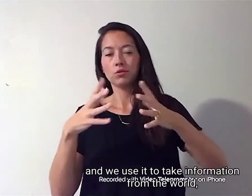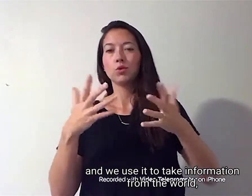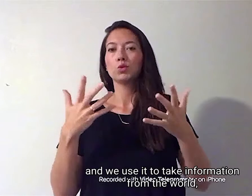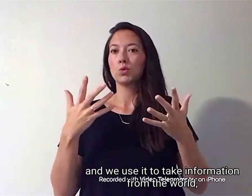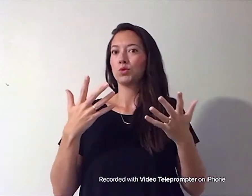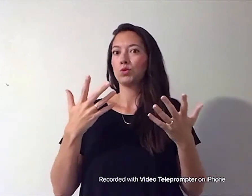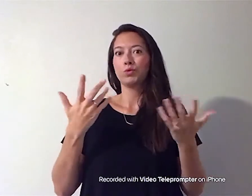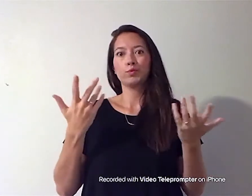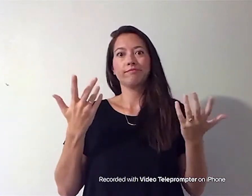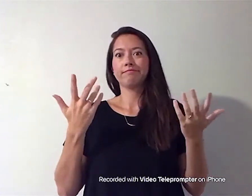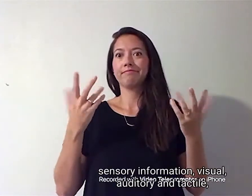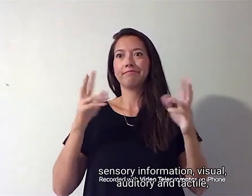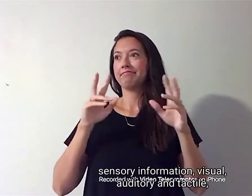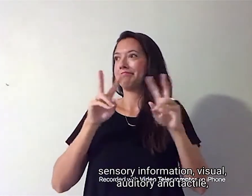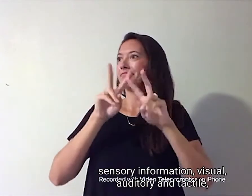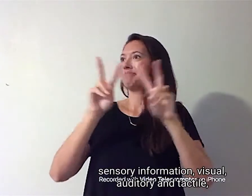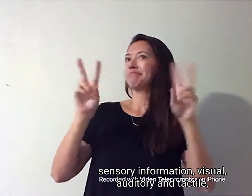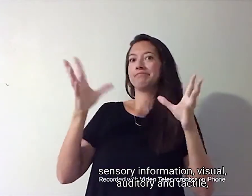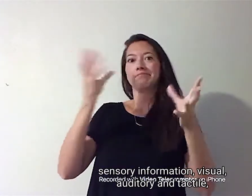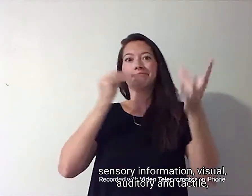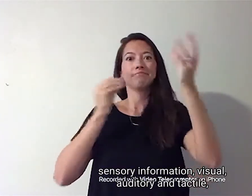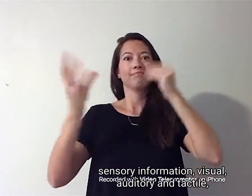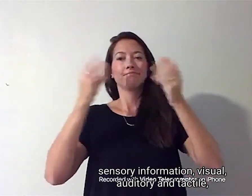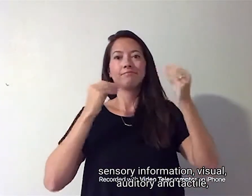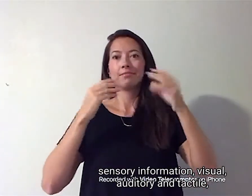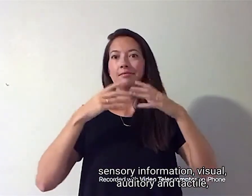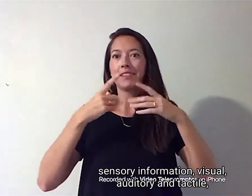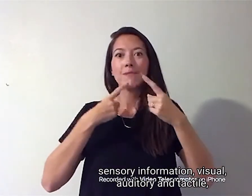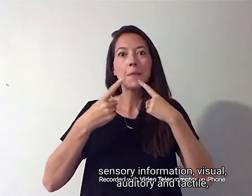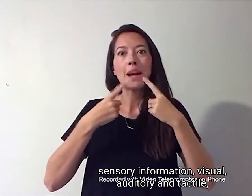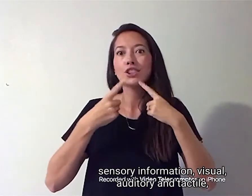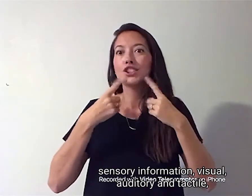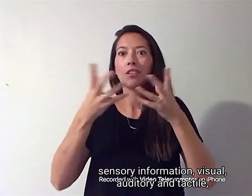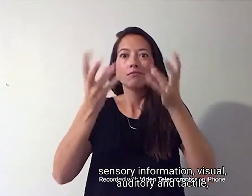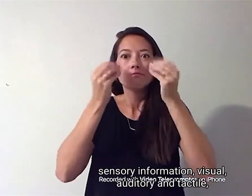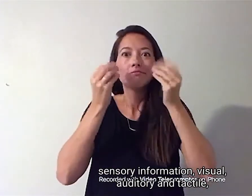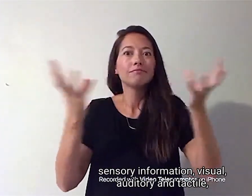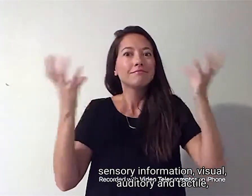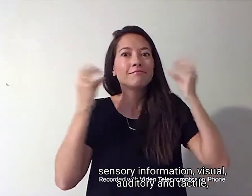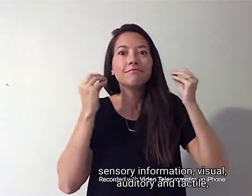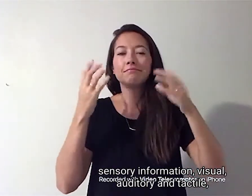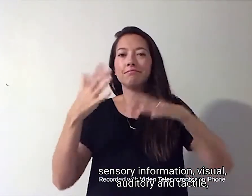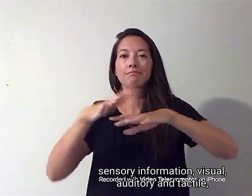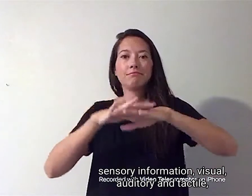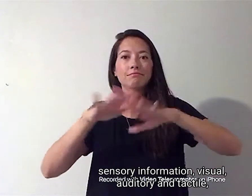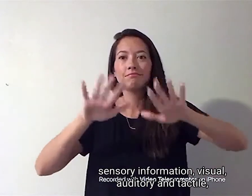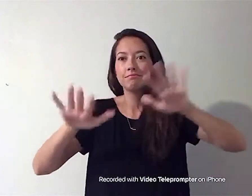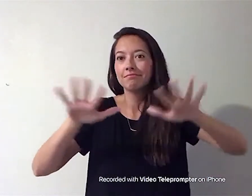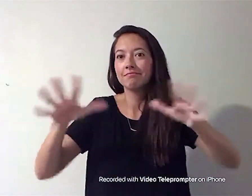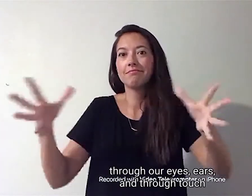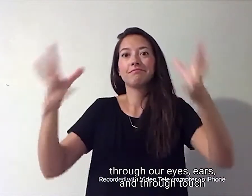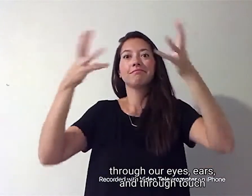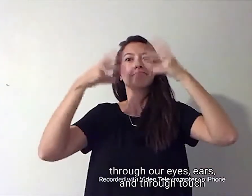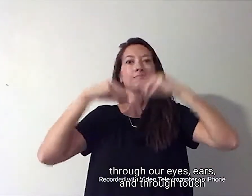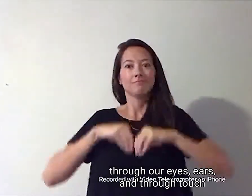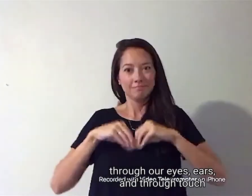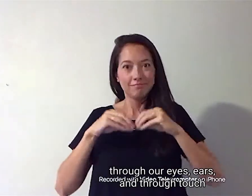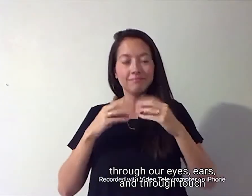world, sensory information, visual, auditory, tactile, through our eyes, ears,